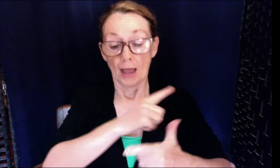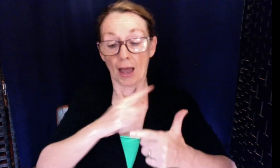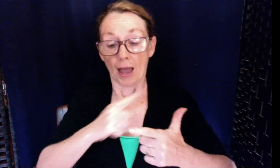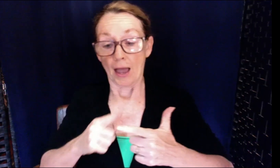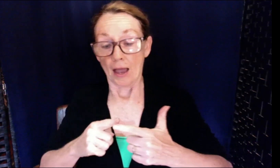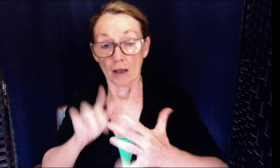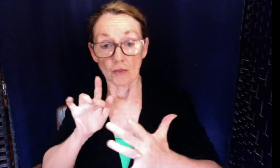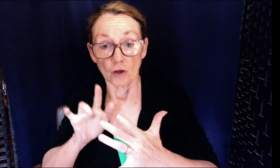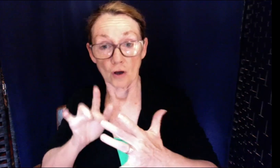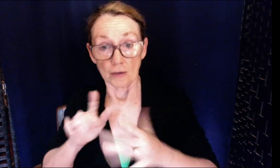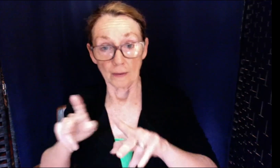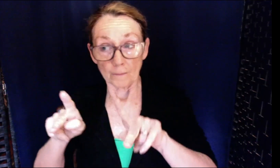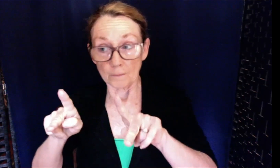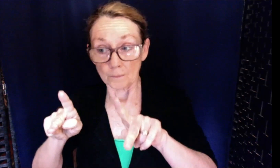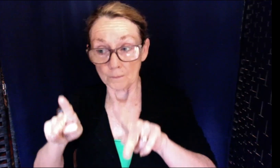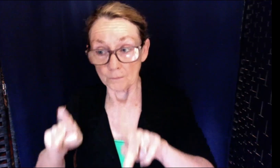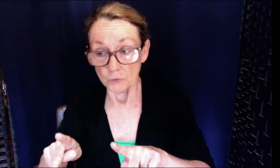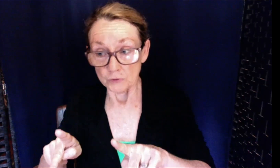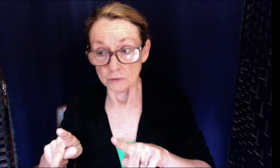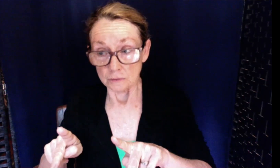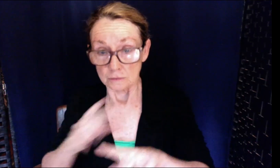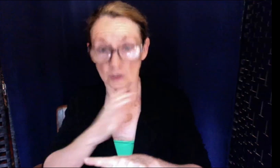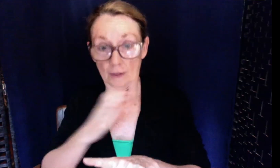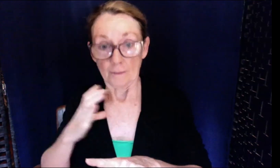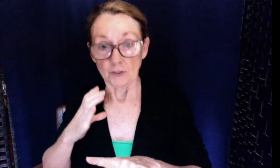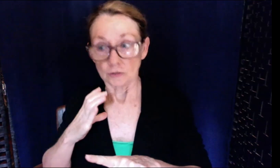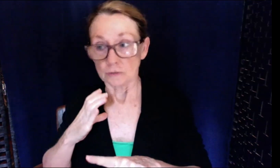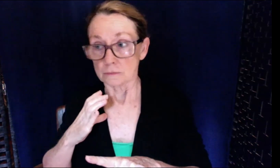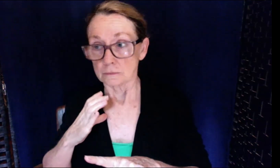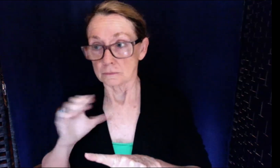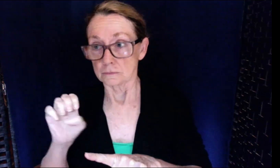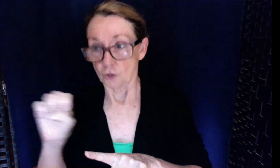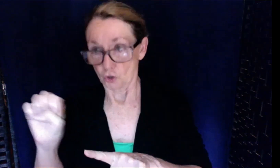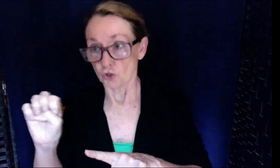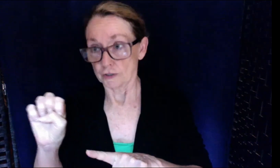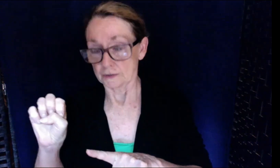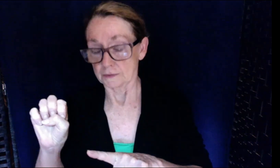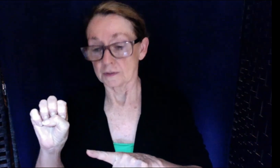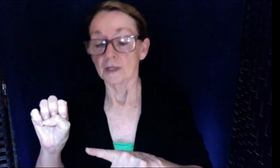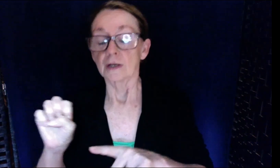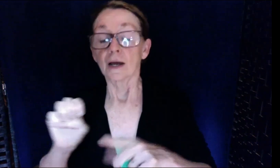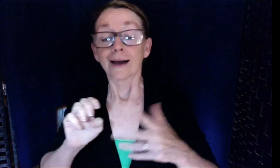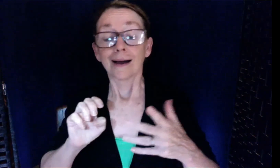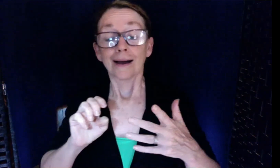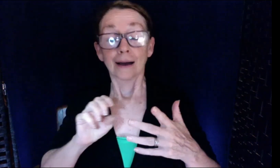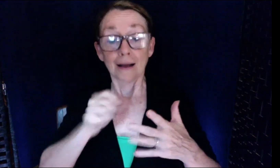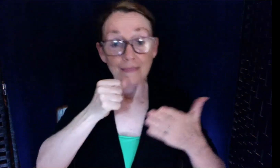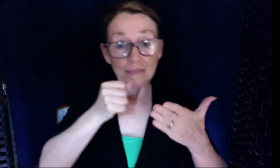person, that makes sense, it's the commission Yes. to Ernest. And then the letters that